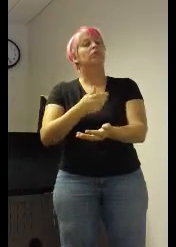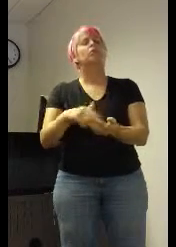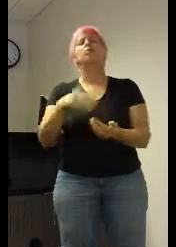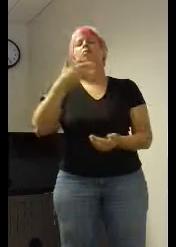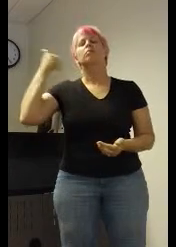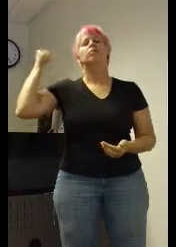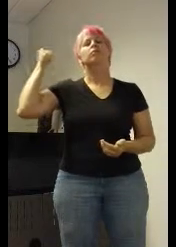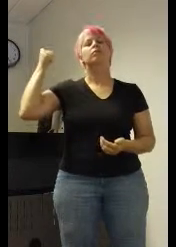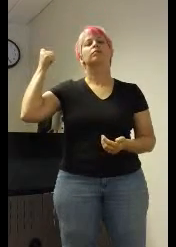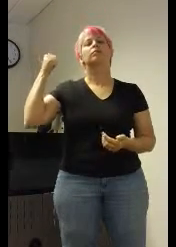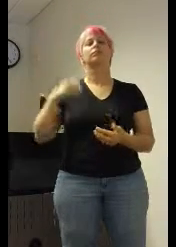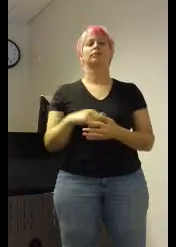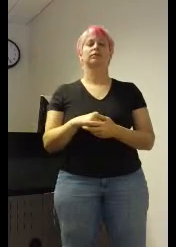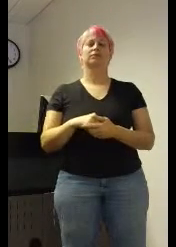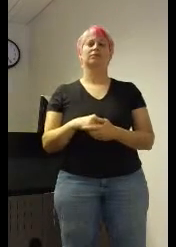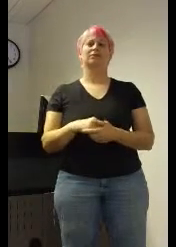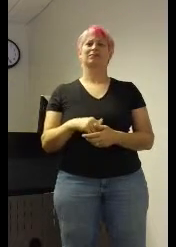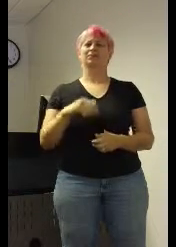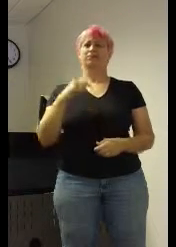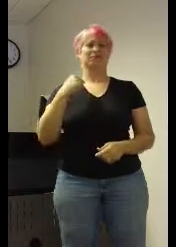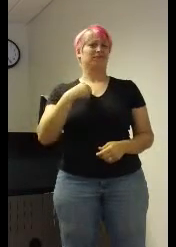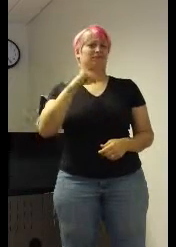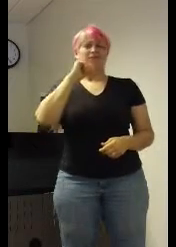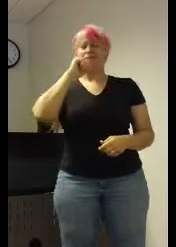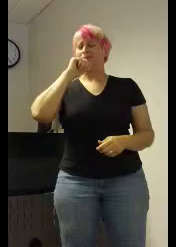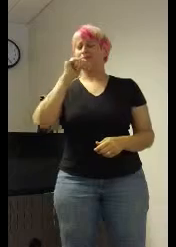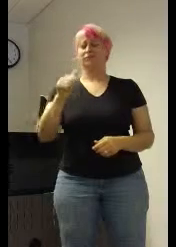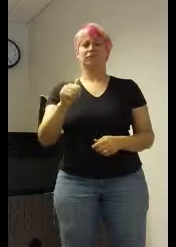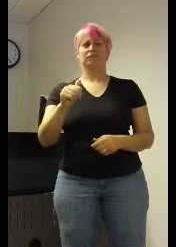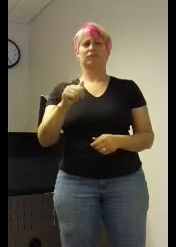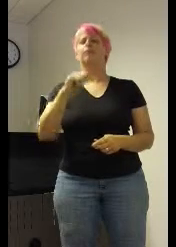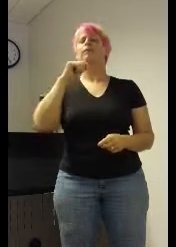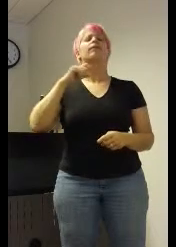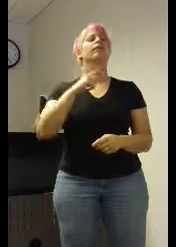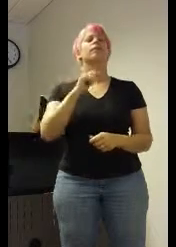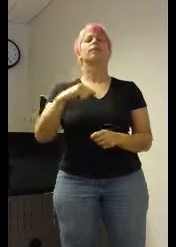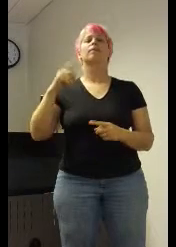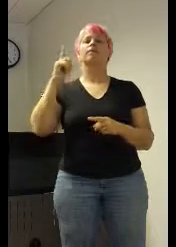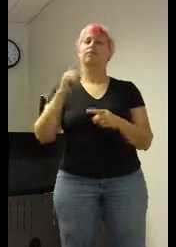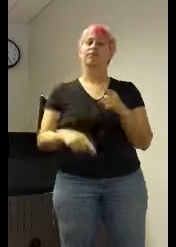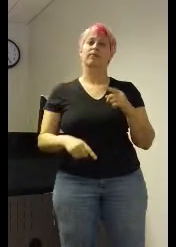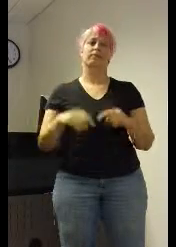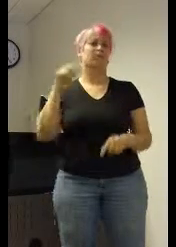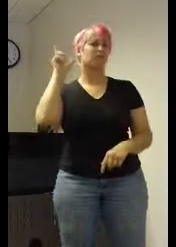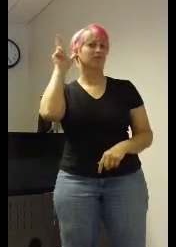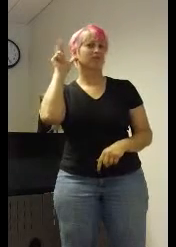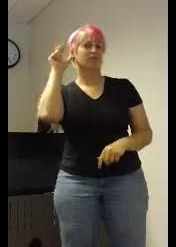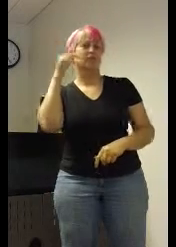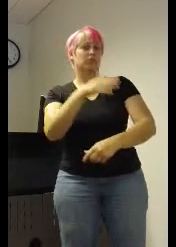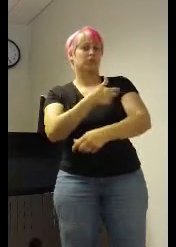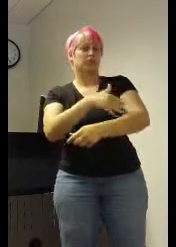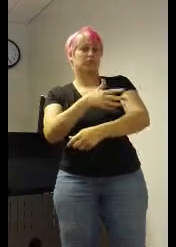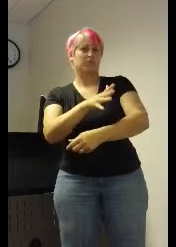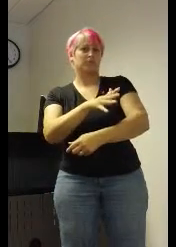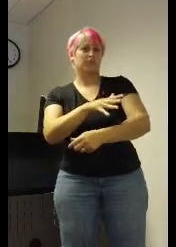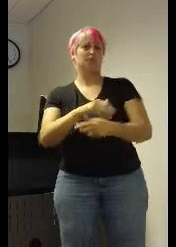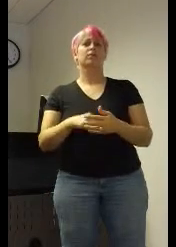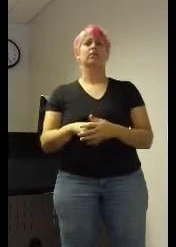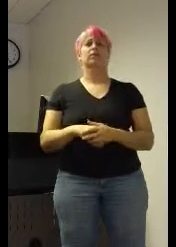personally, I can't listen to music when everything else is happening. They need to, many times. You need to have other